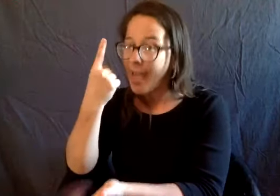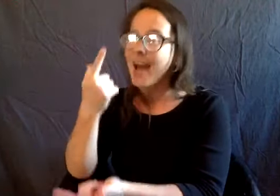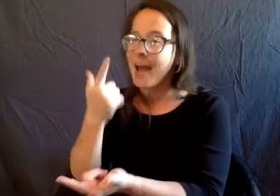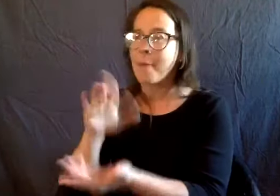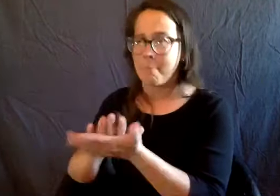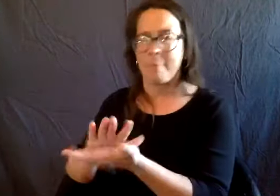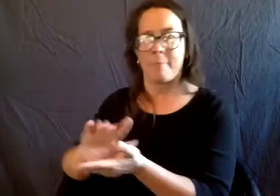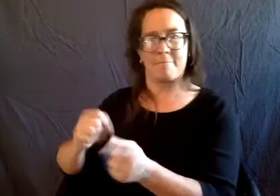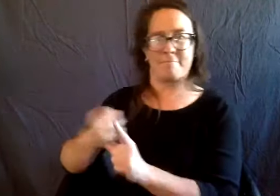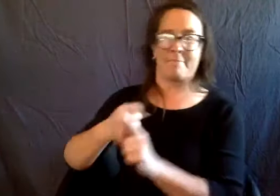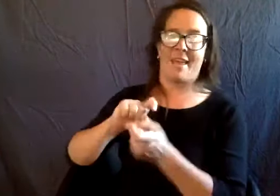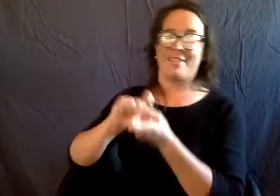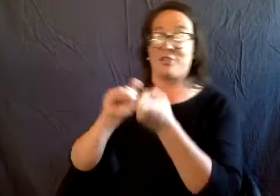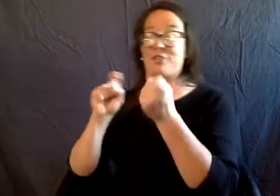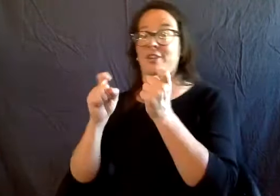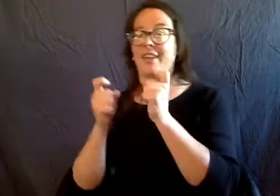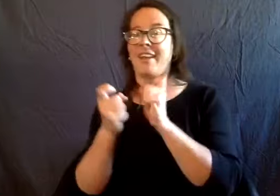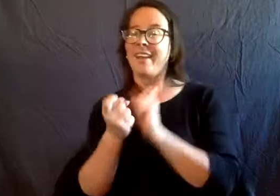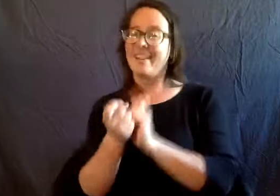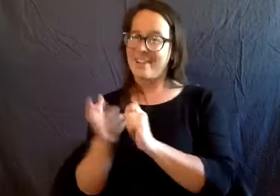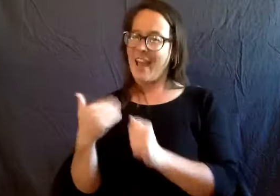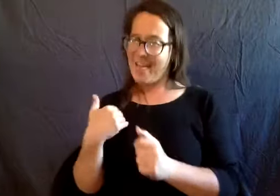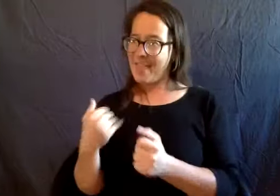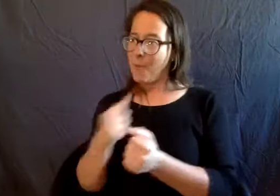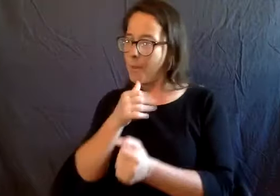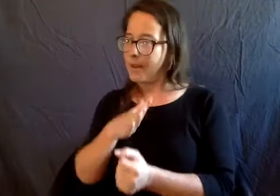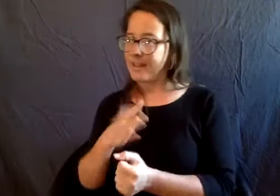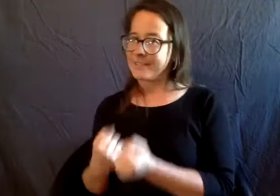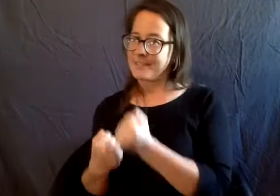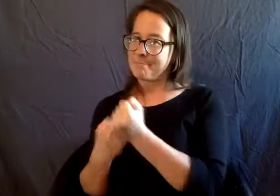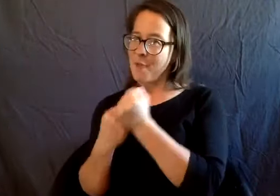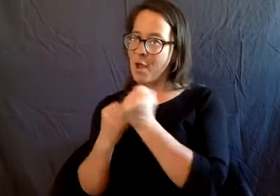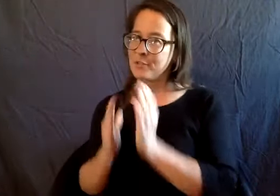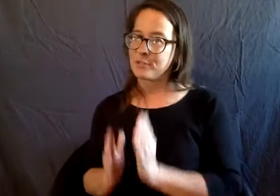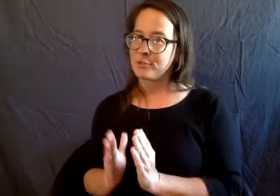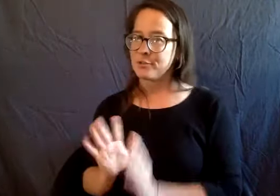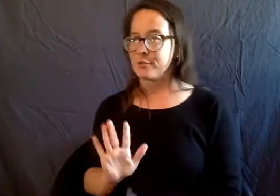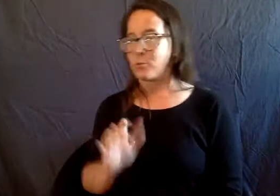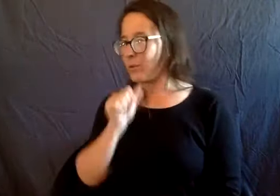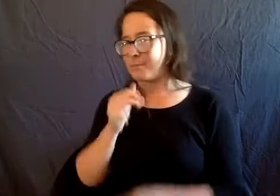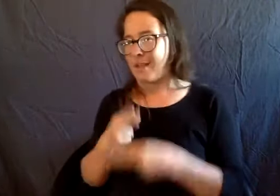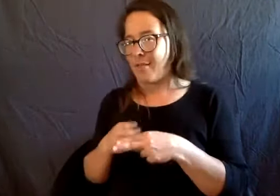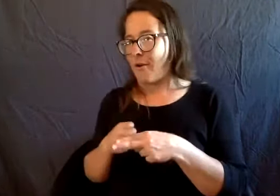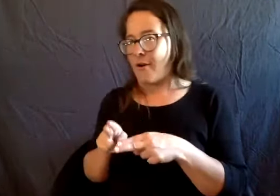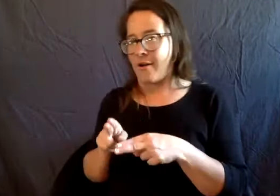And I began to change. I had that woman as a sponsor for, I don't know, it wasn't very